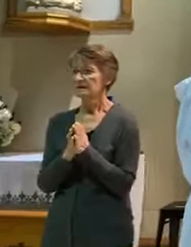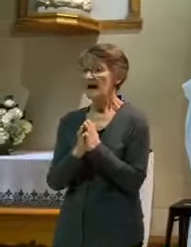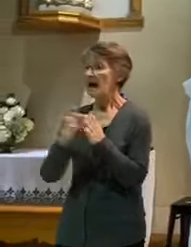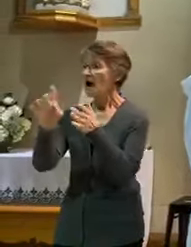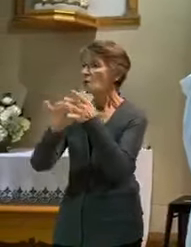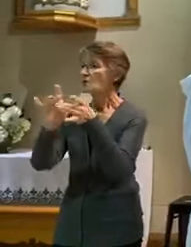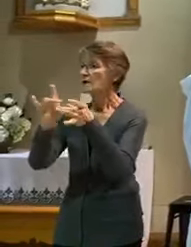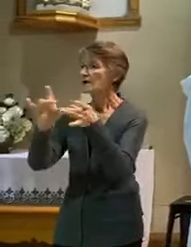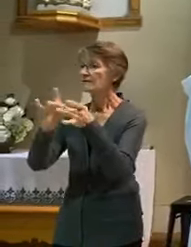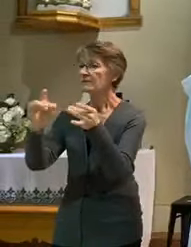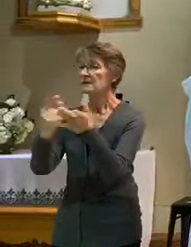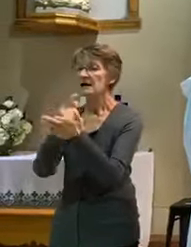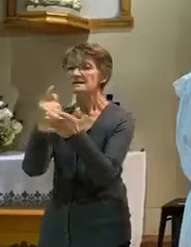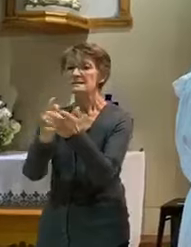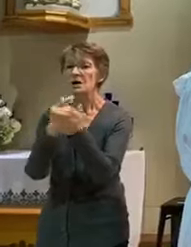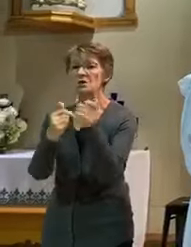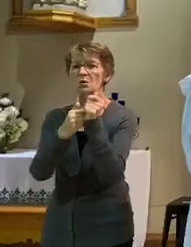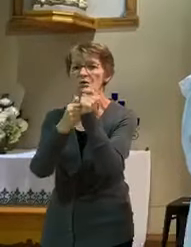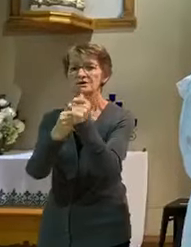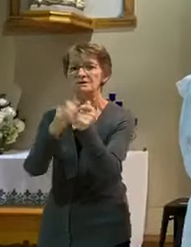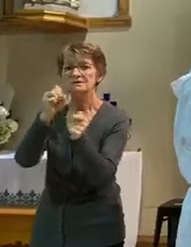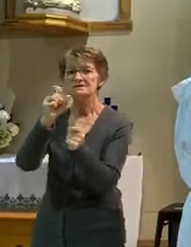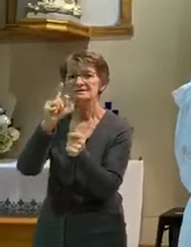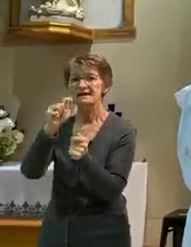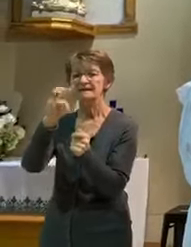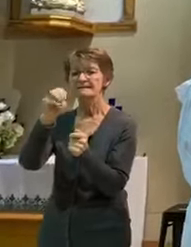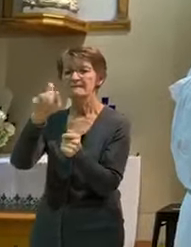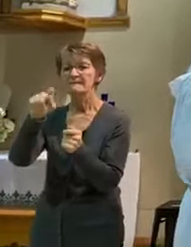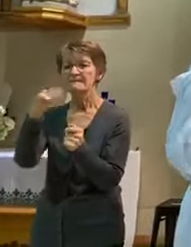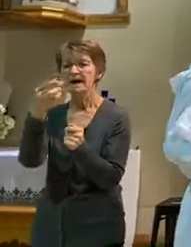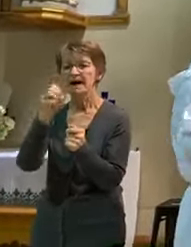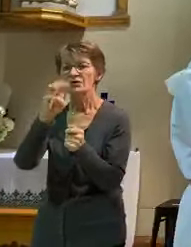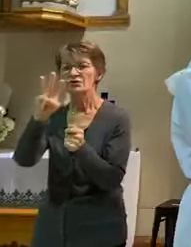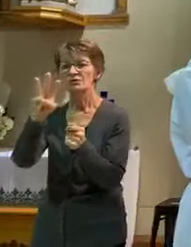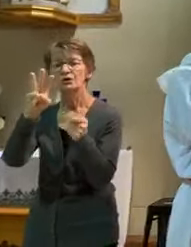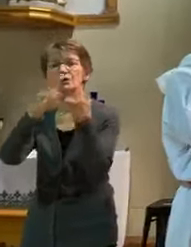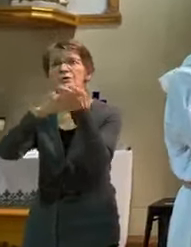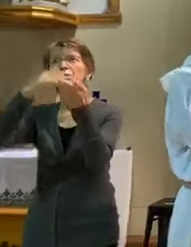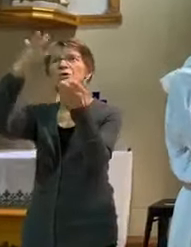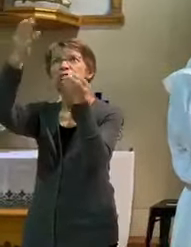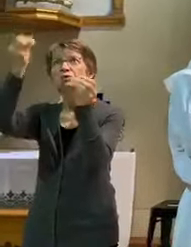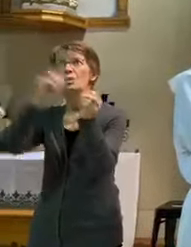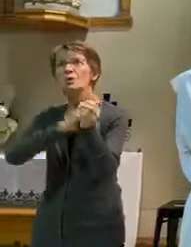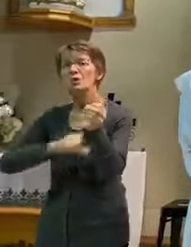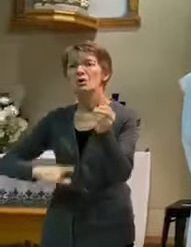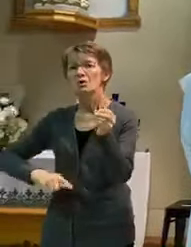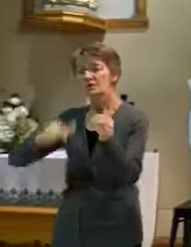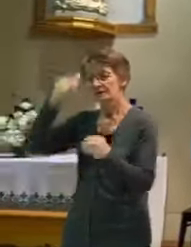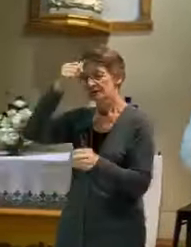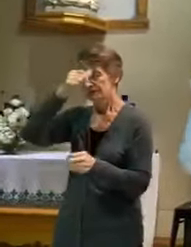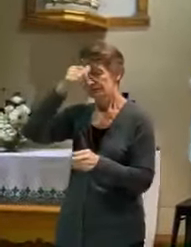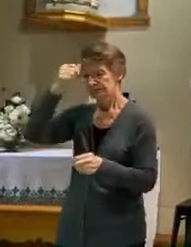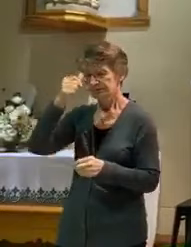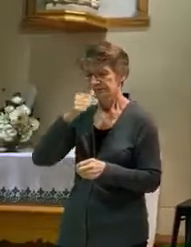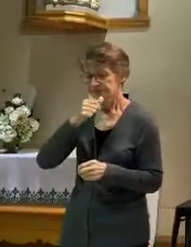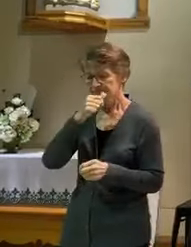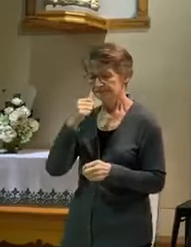A reading from the Holy Gospel according to St. Matthew. Glory to you, O Lord.